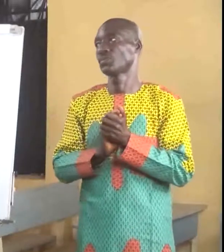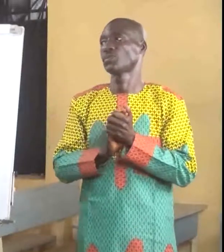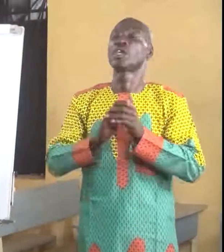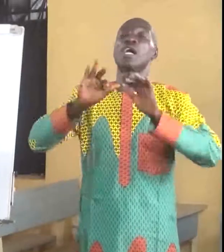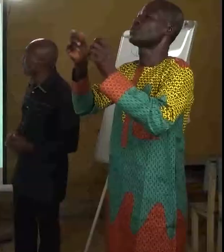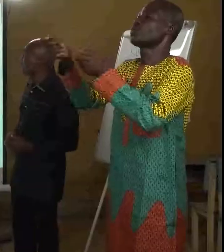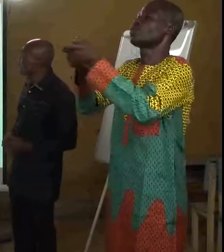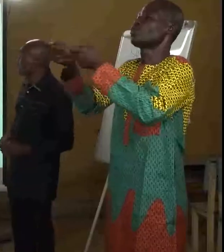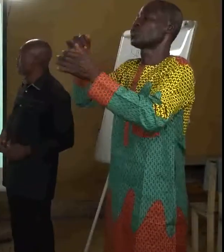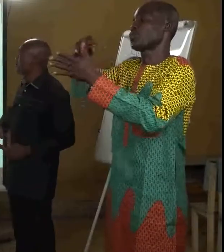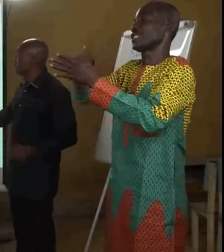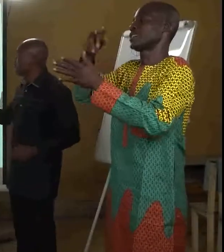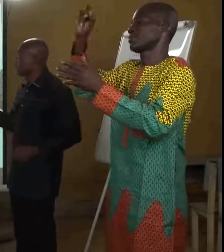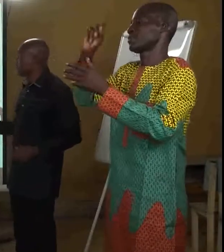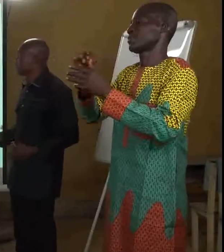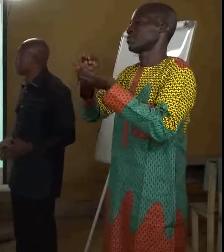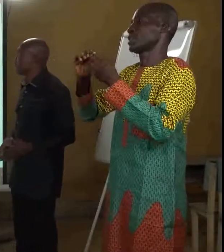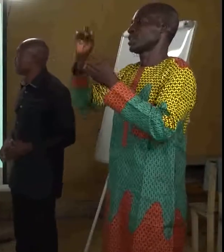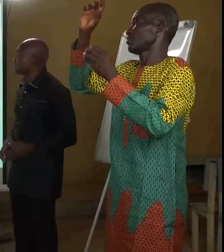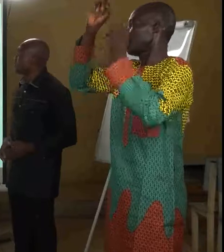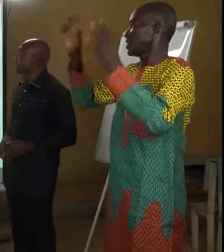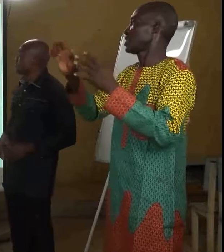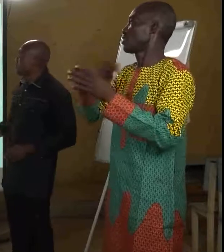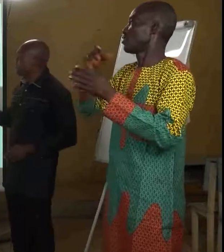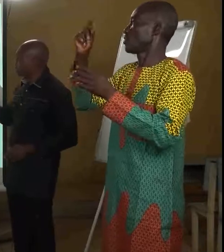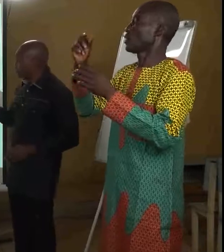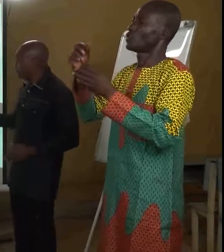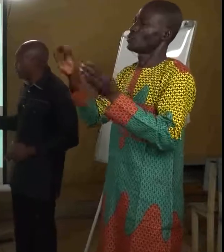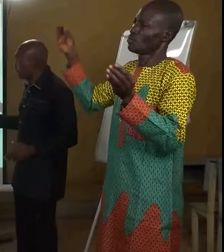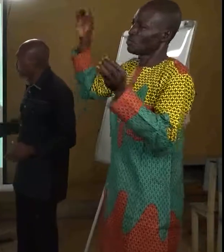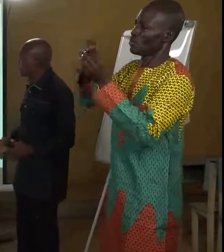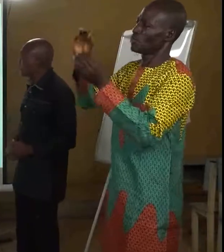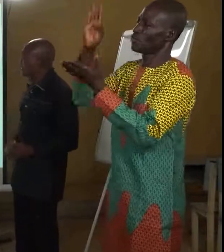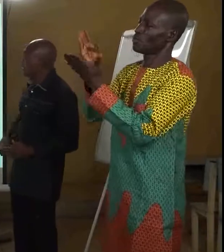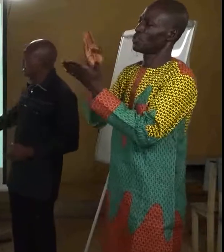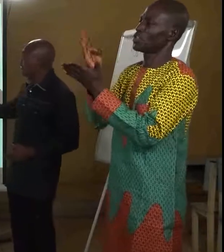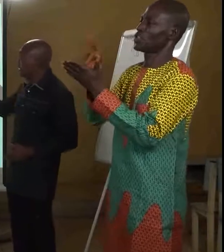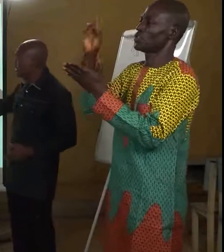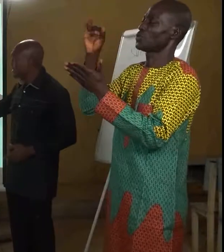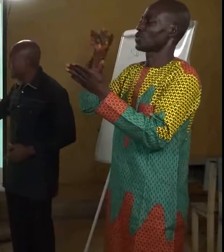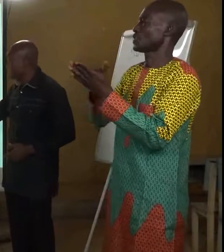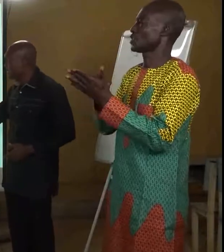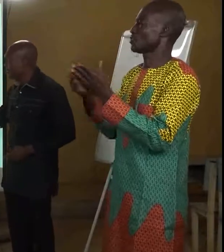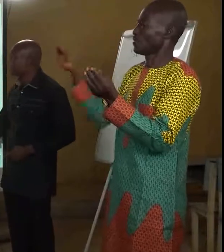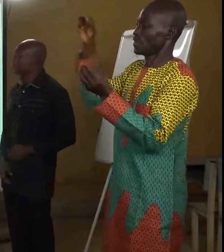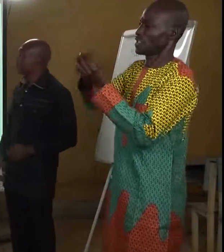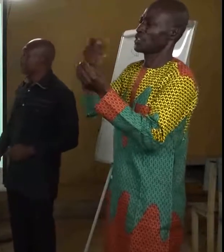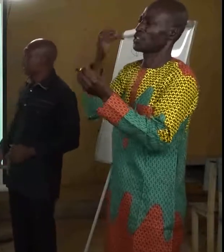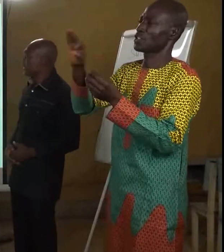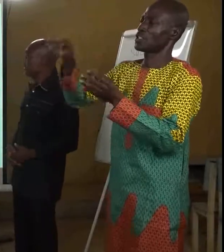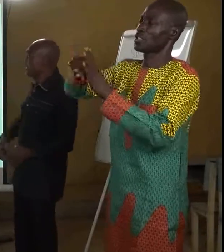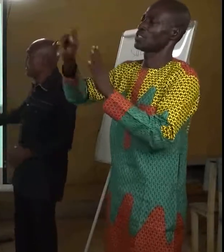How do we control inflation? We have surplus budget. The use of surplus budget, we have increase in